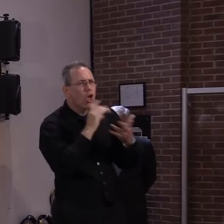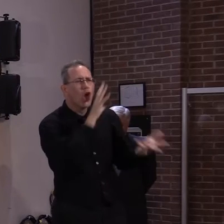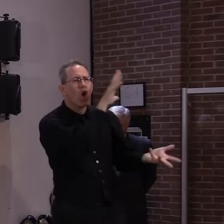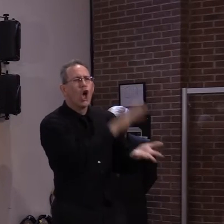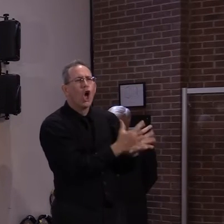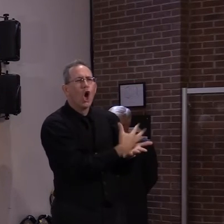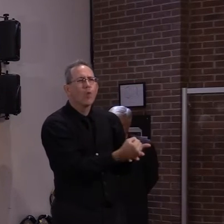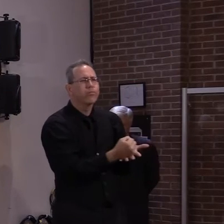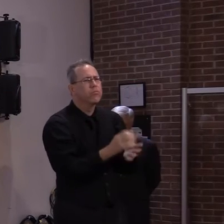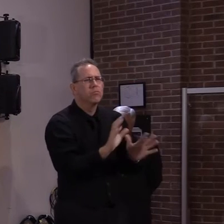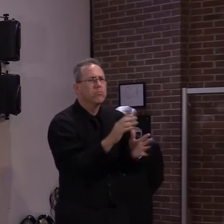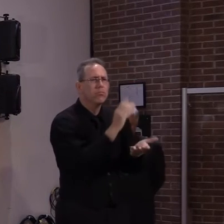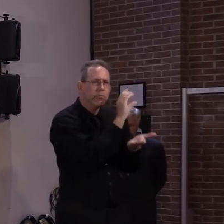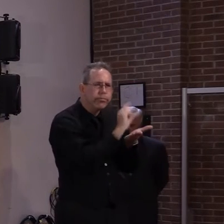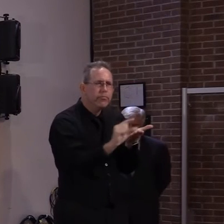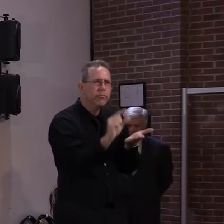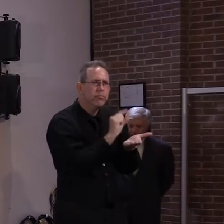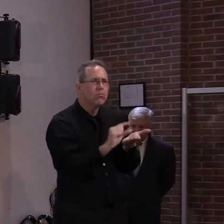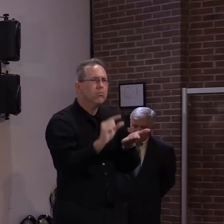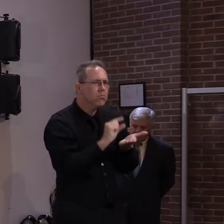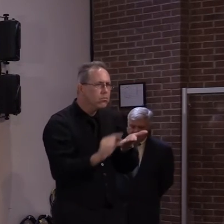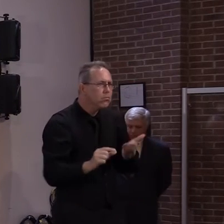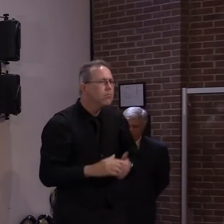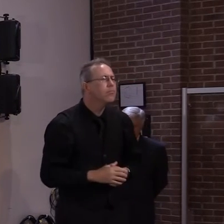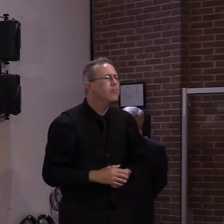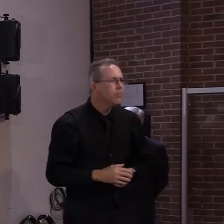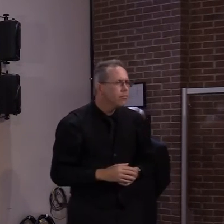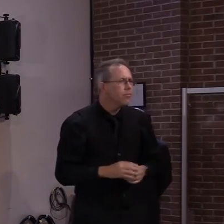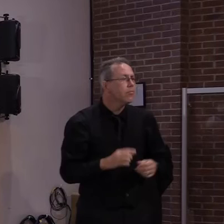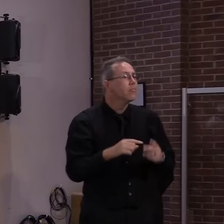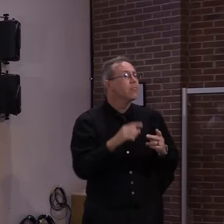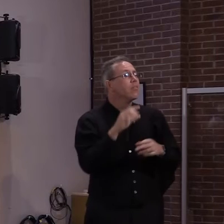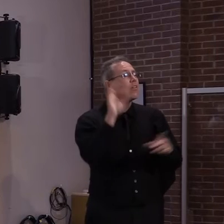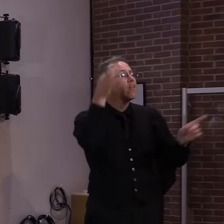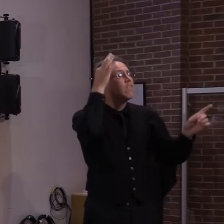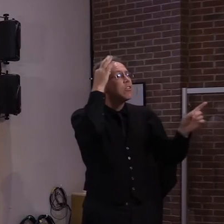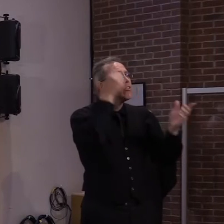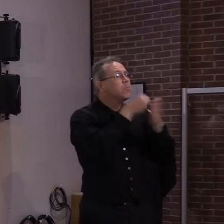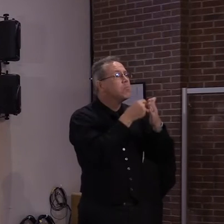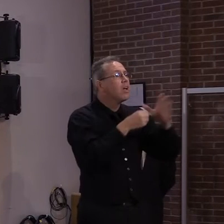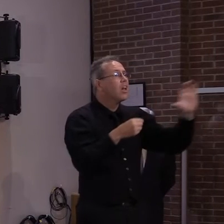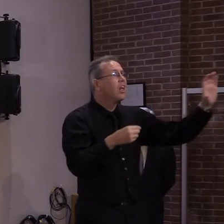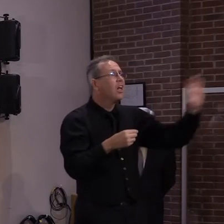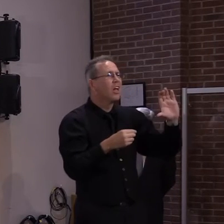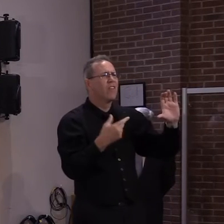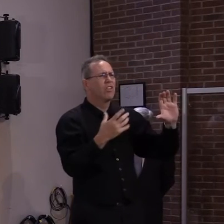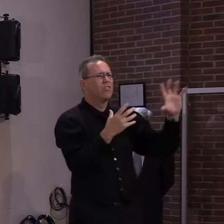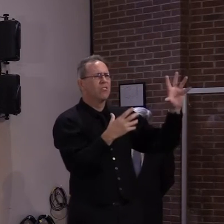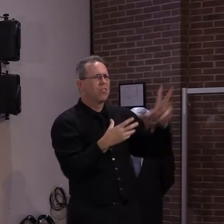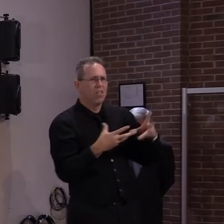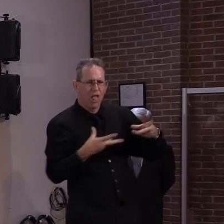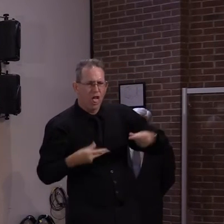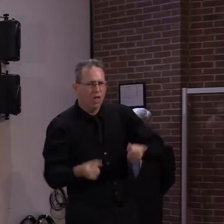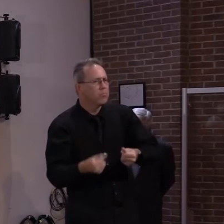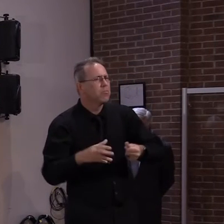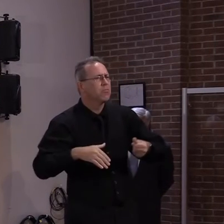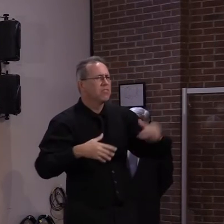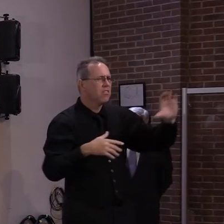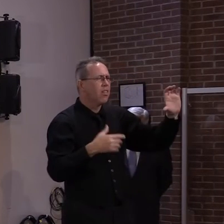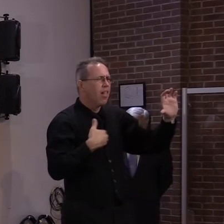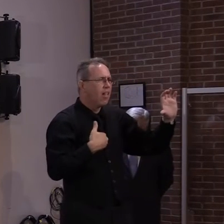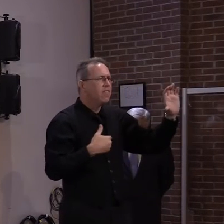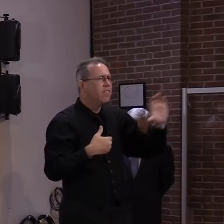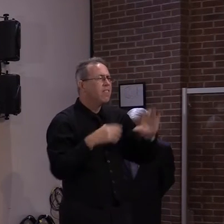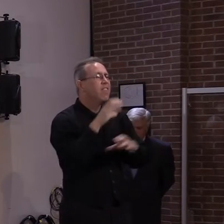the CARES Act and some of the ARPA money, the CARES Act in particular, had to be spent by a certain time.